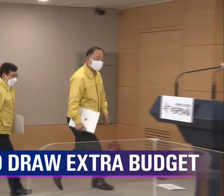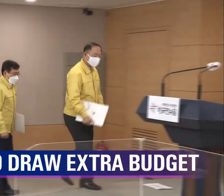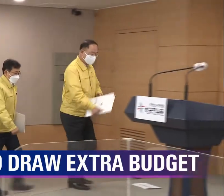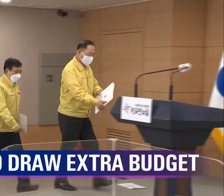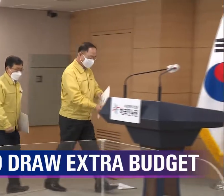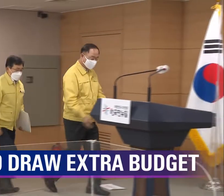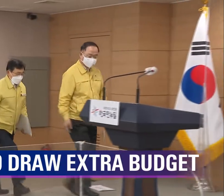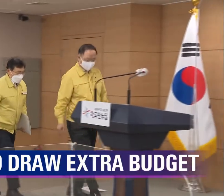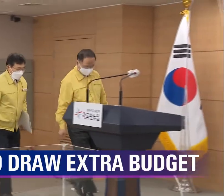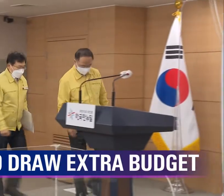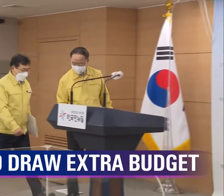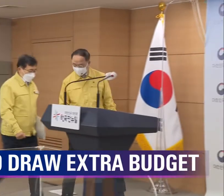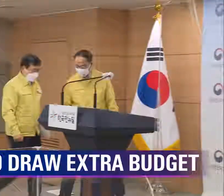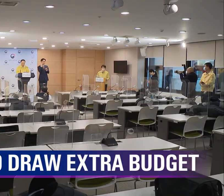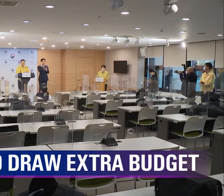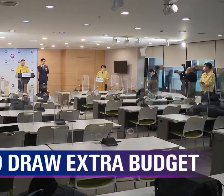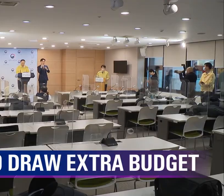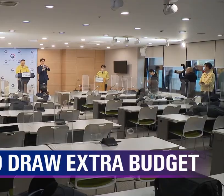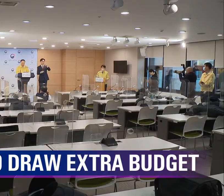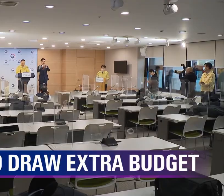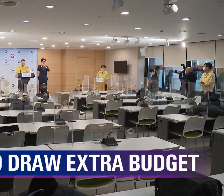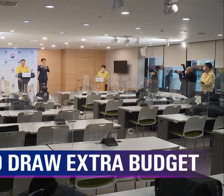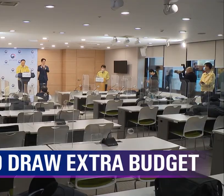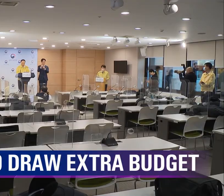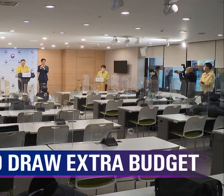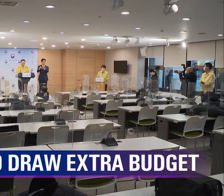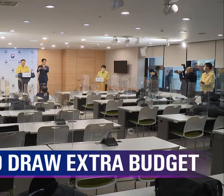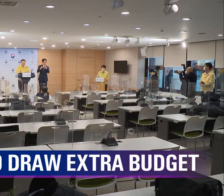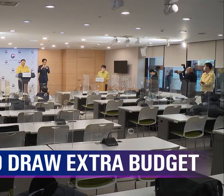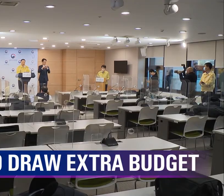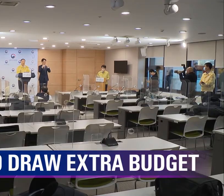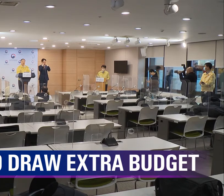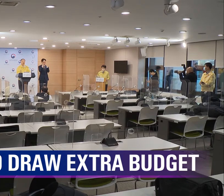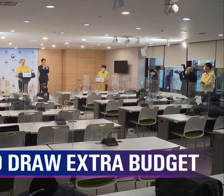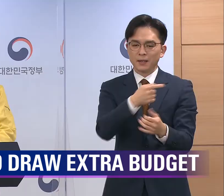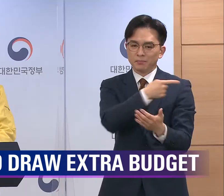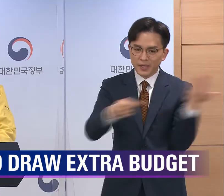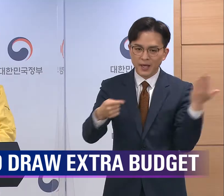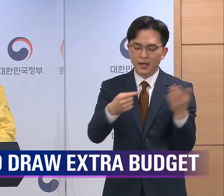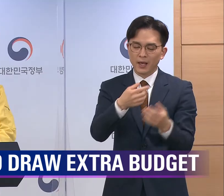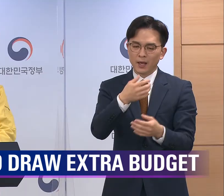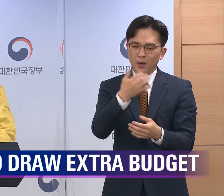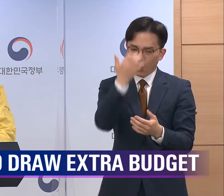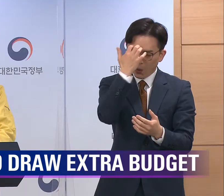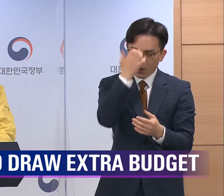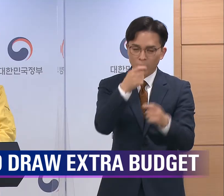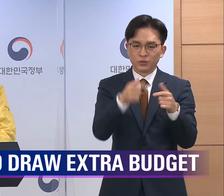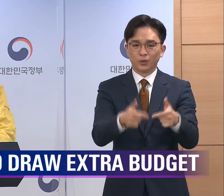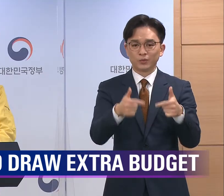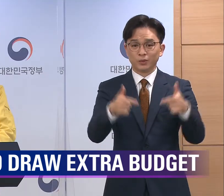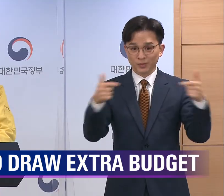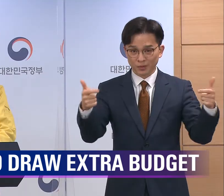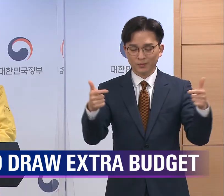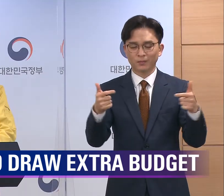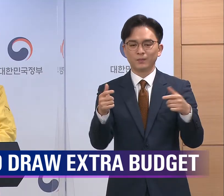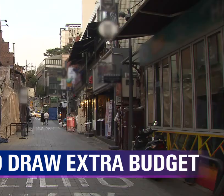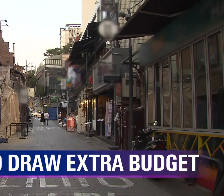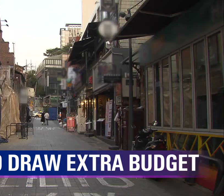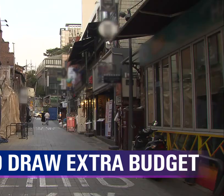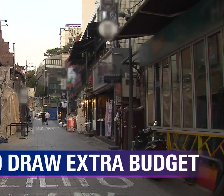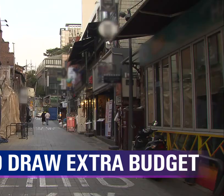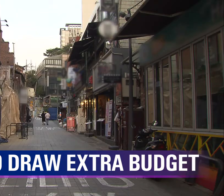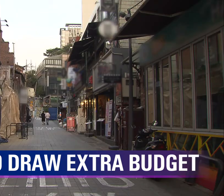The government will draw up another extra budget of 14 trillion won to provide an additional 3 million won aid package to small business owners